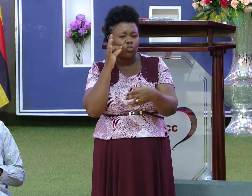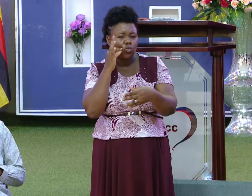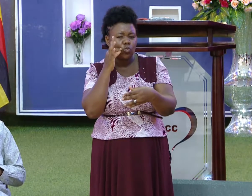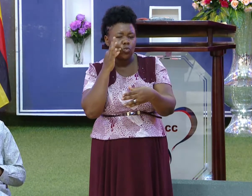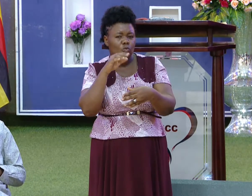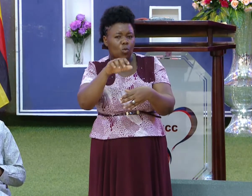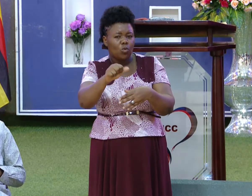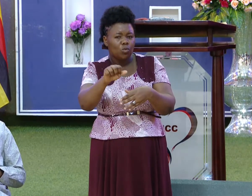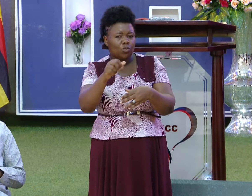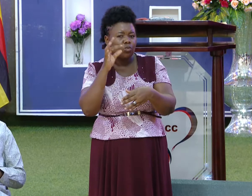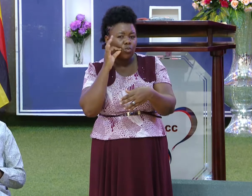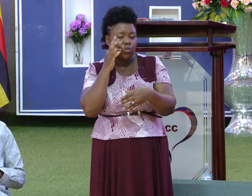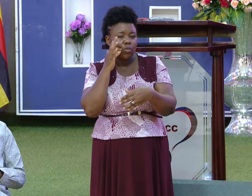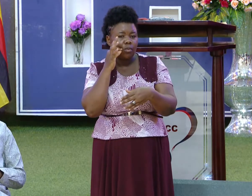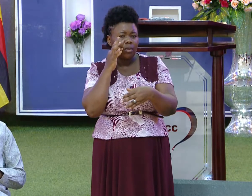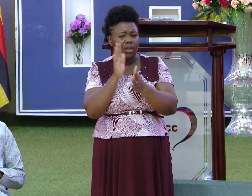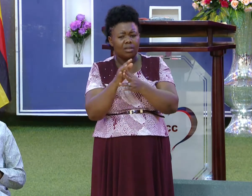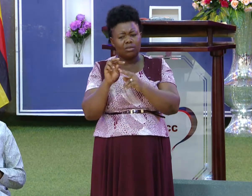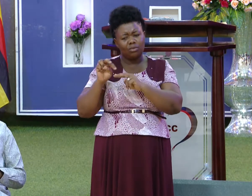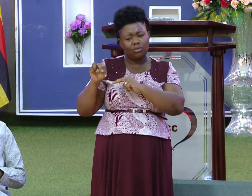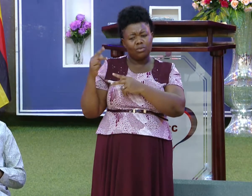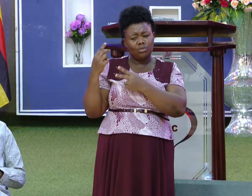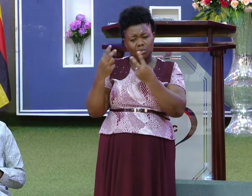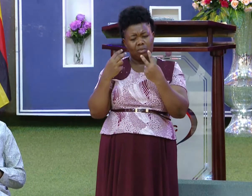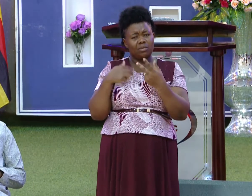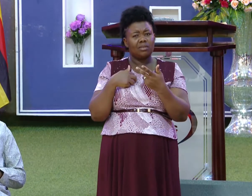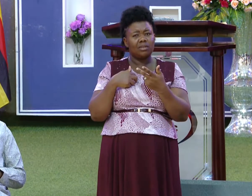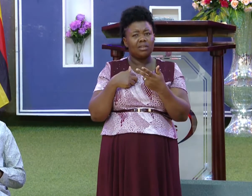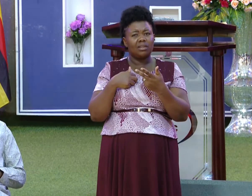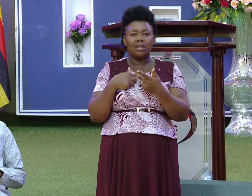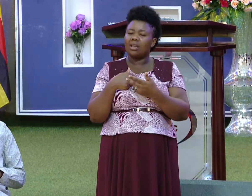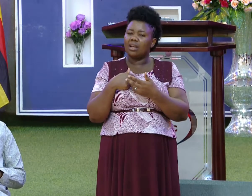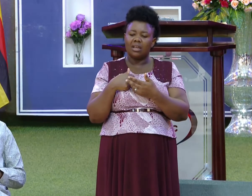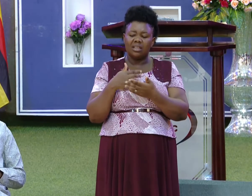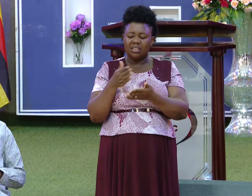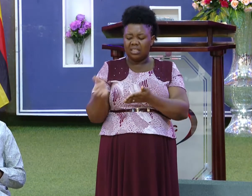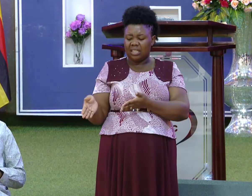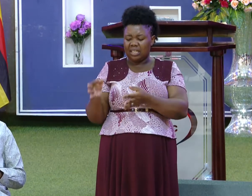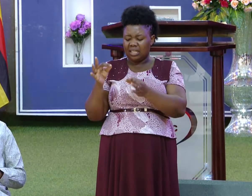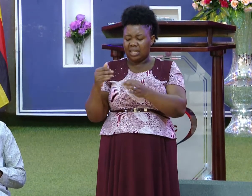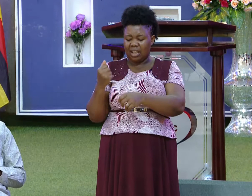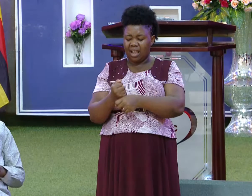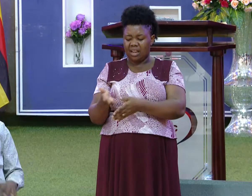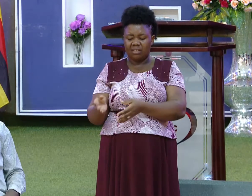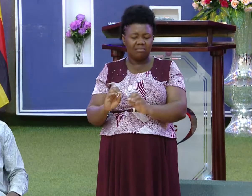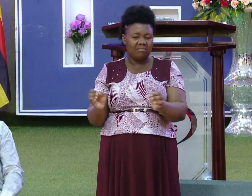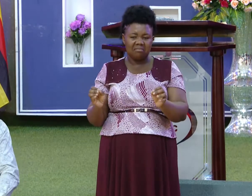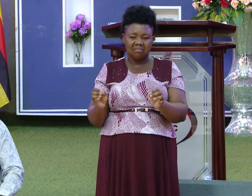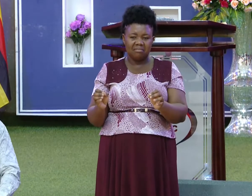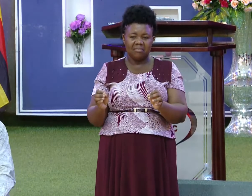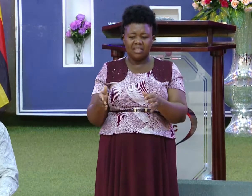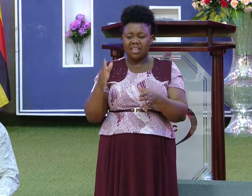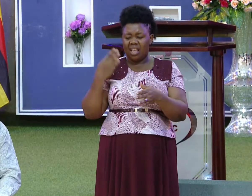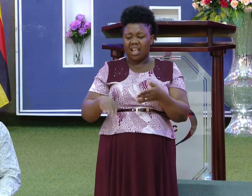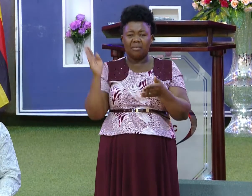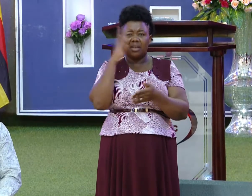some juice. I saw she looked at me. And she said, what you've done is not there. And